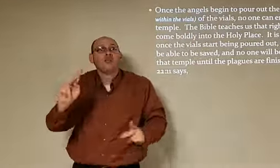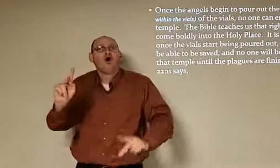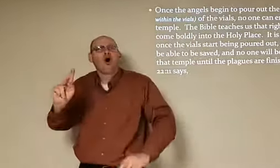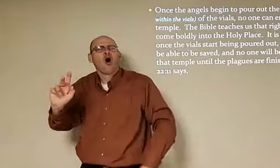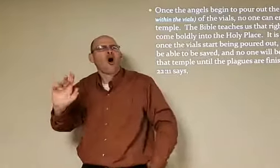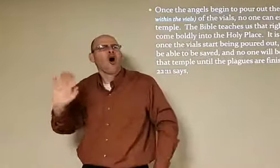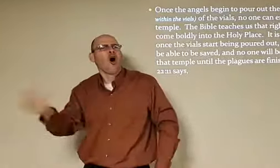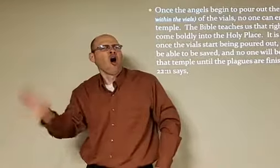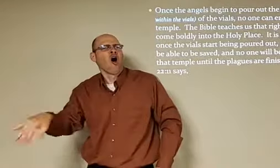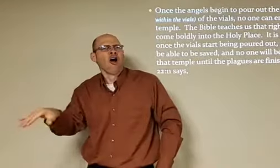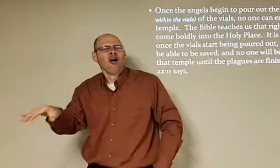make sense?